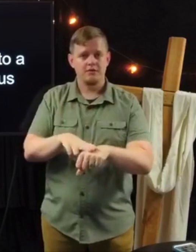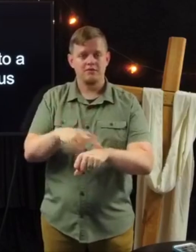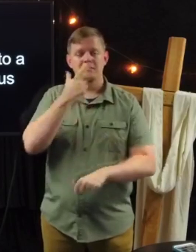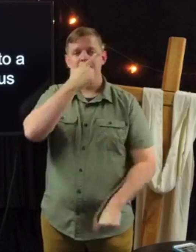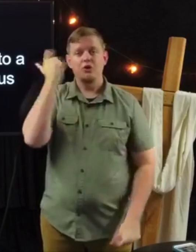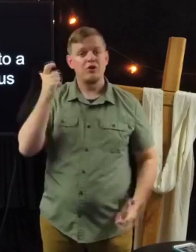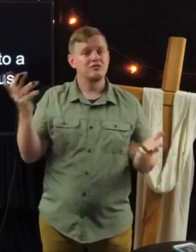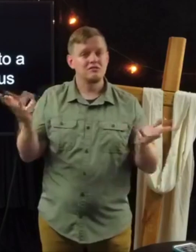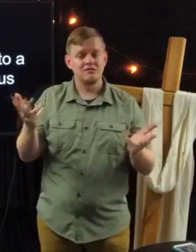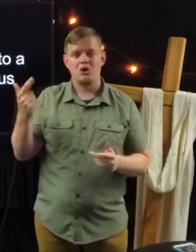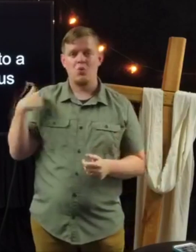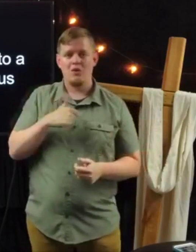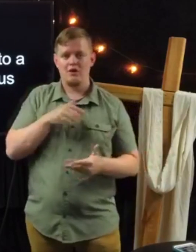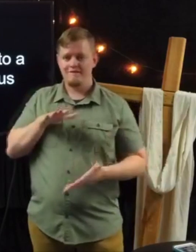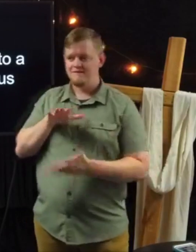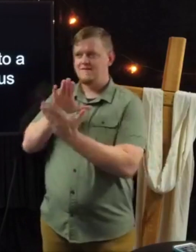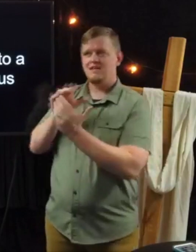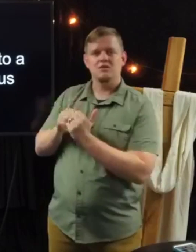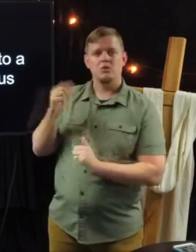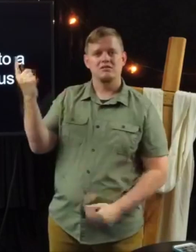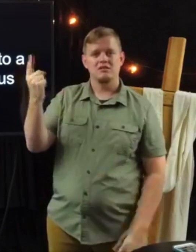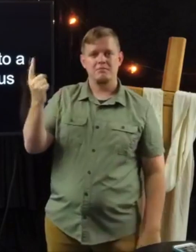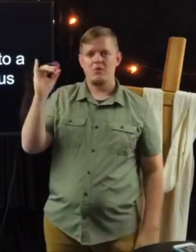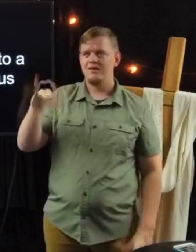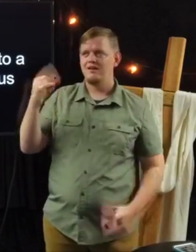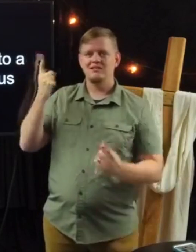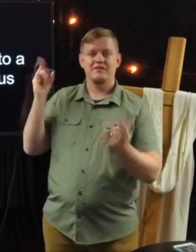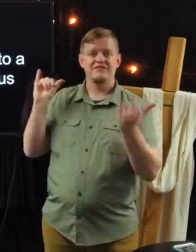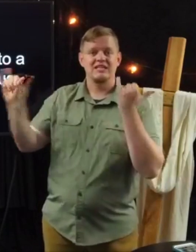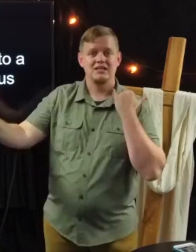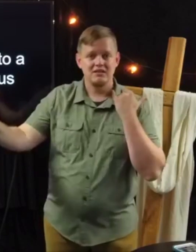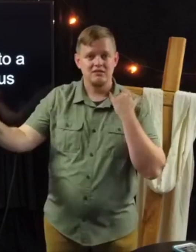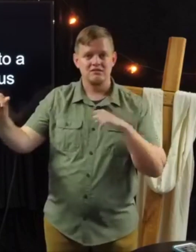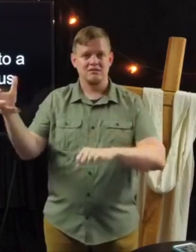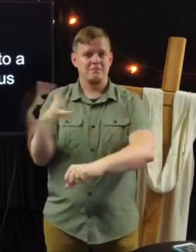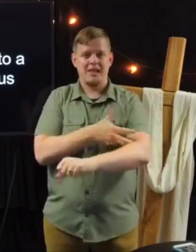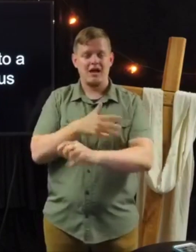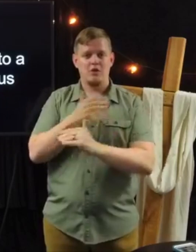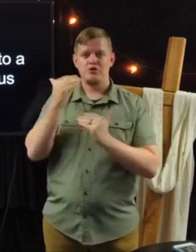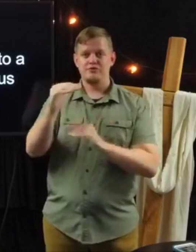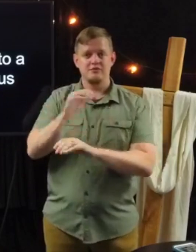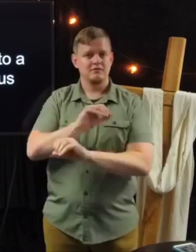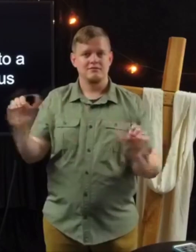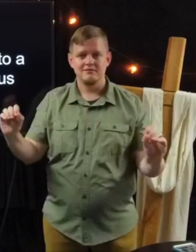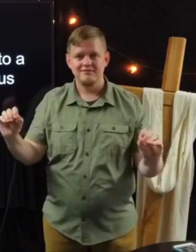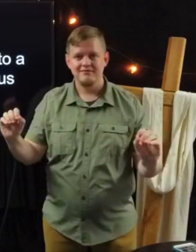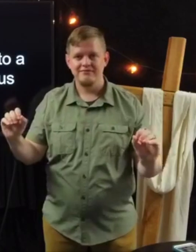is normal because we are faced with something that is internal, that has no limit